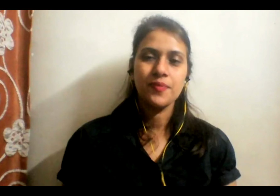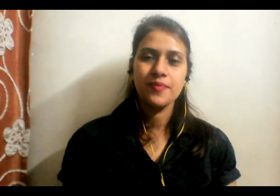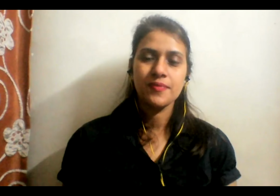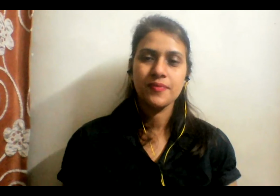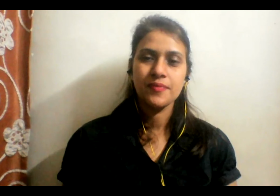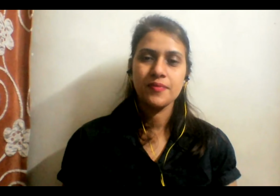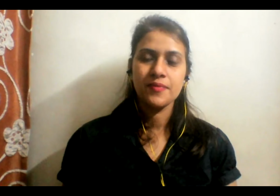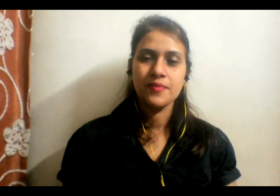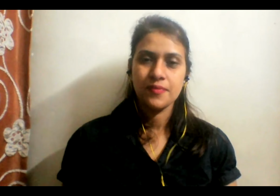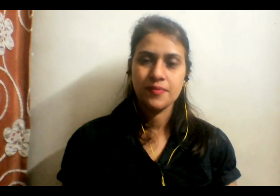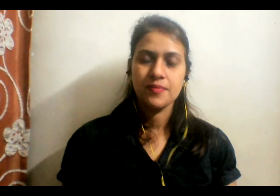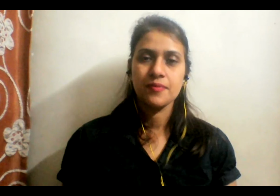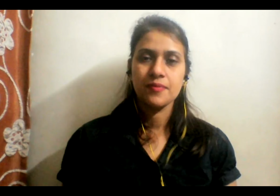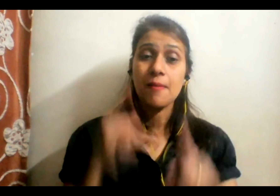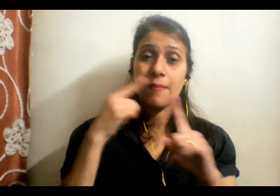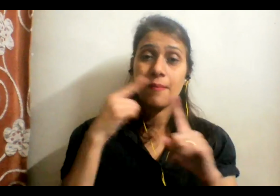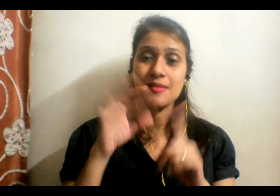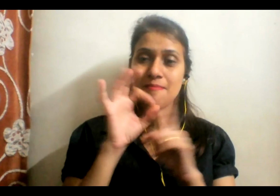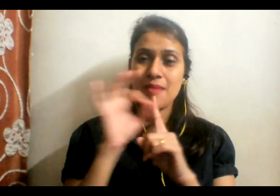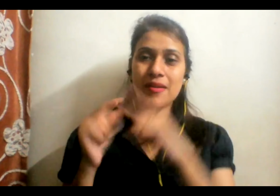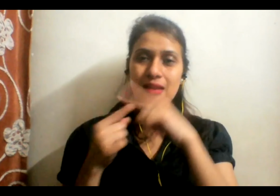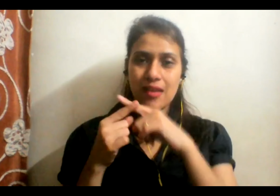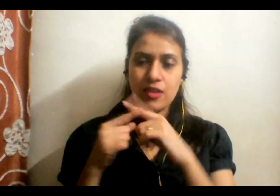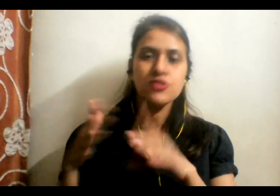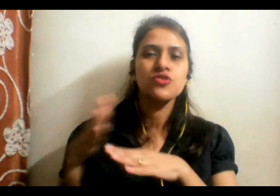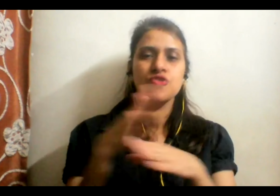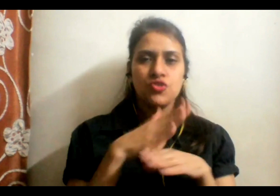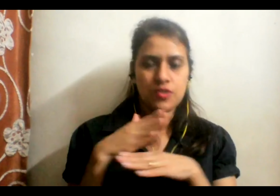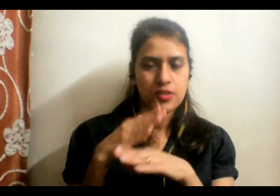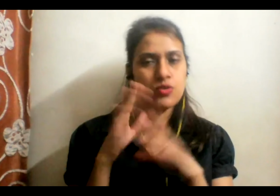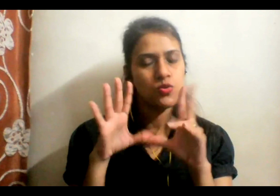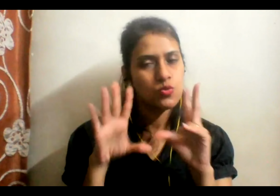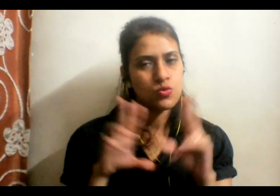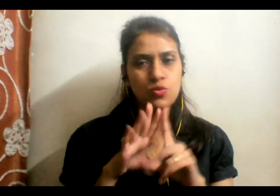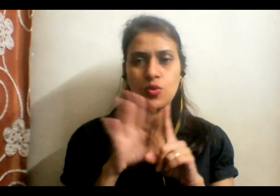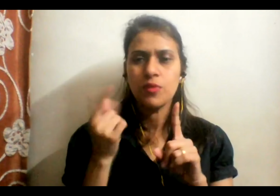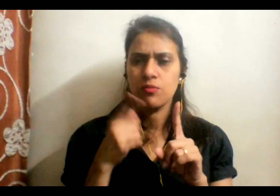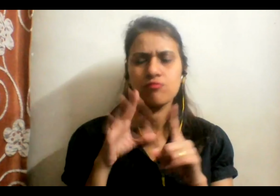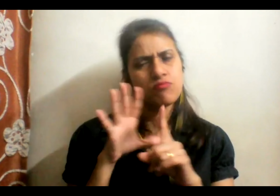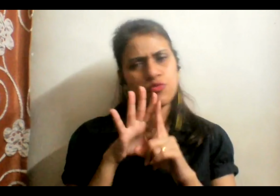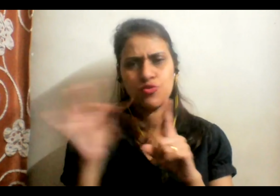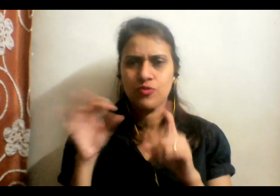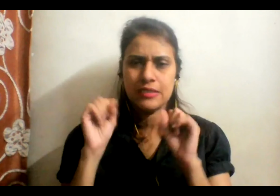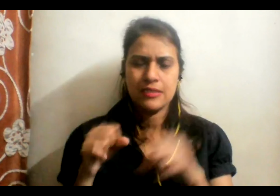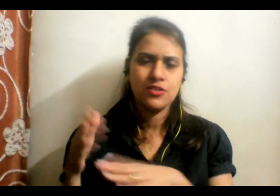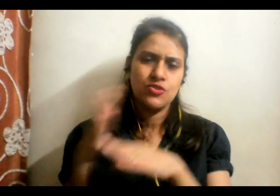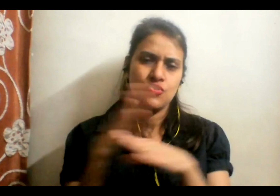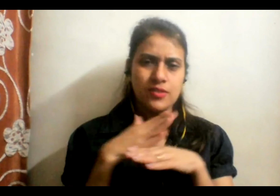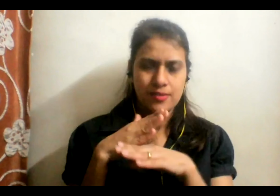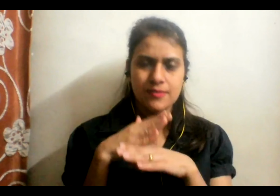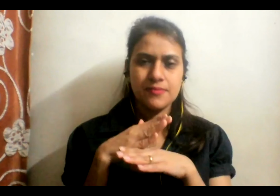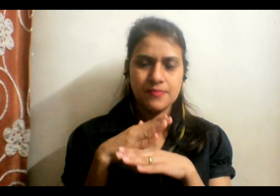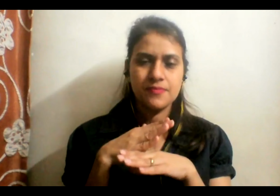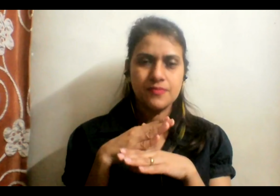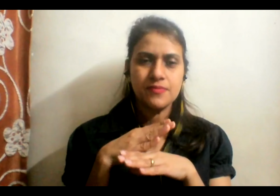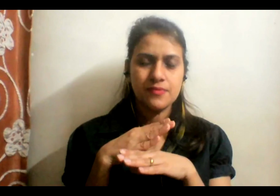And I will share this presentation. I think you'll get it. And